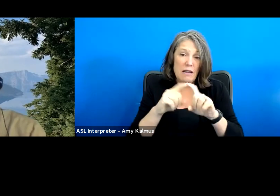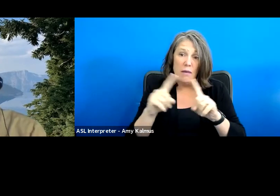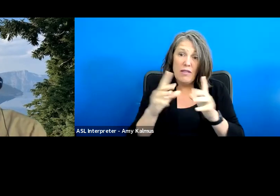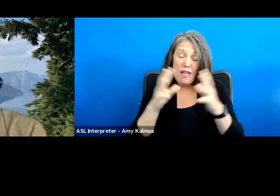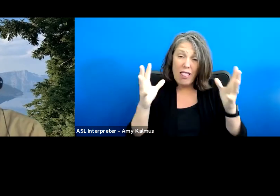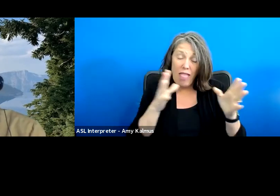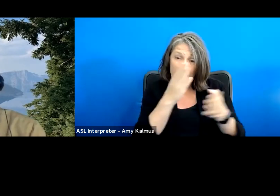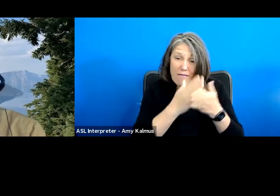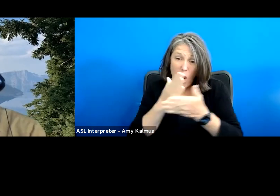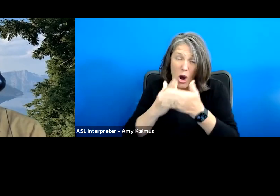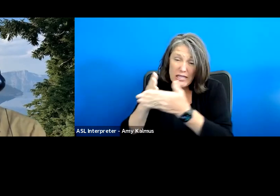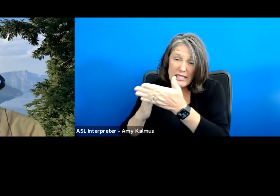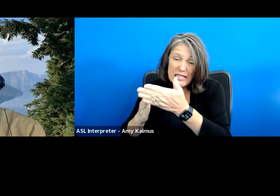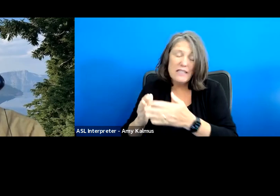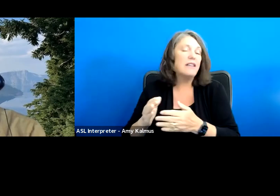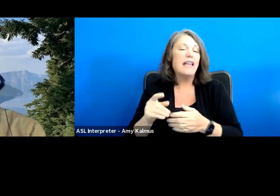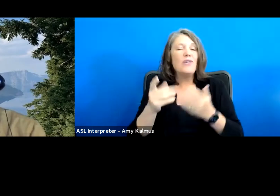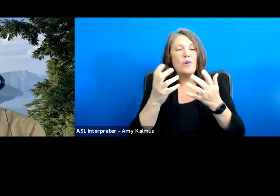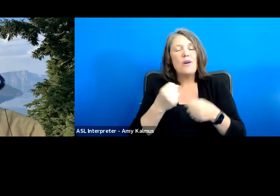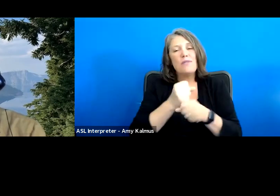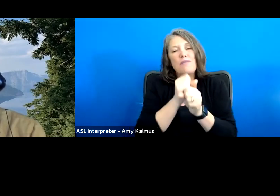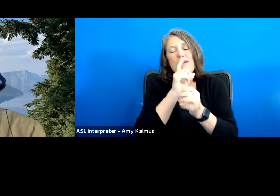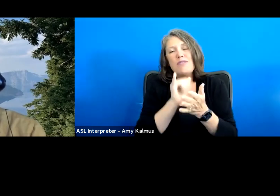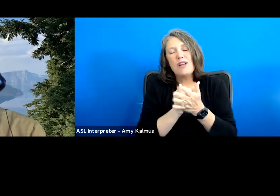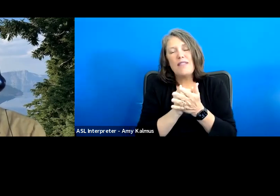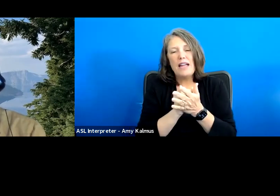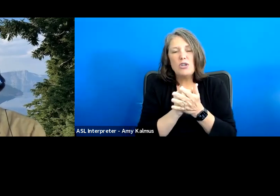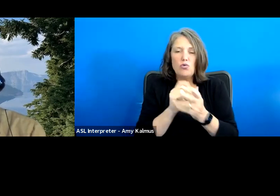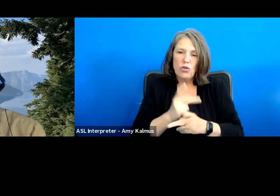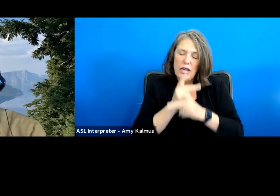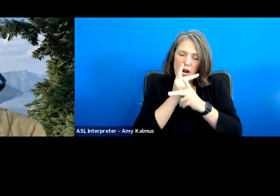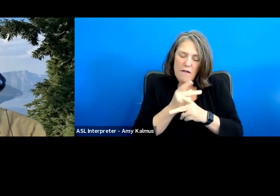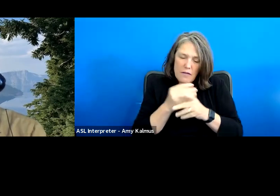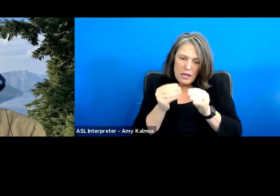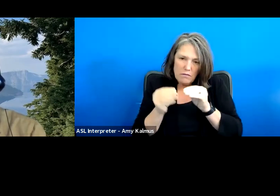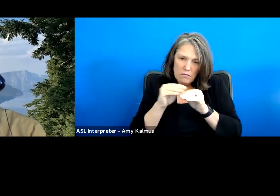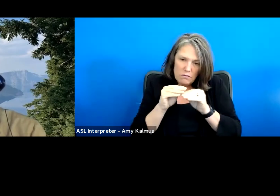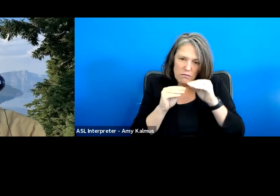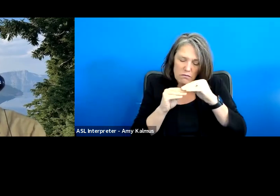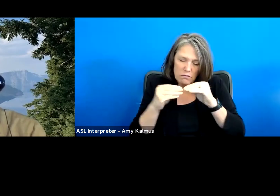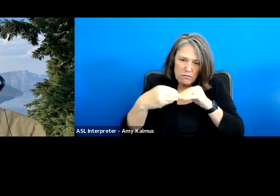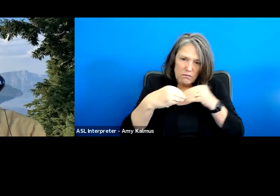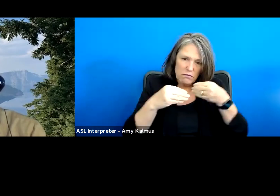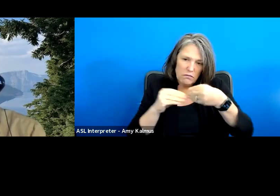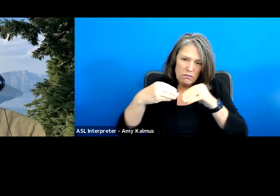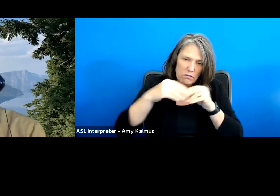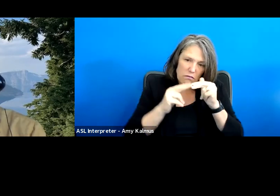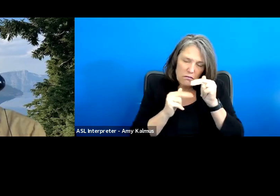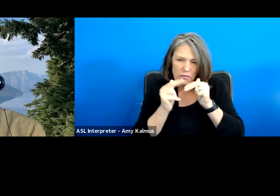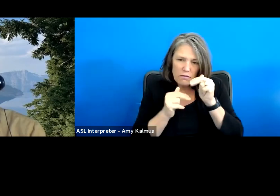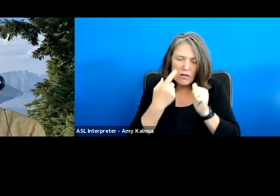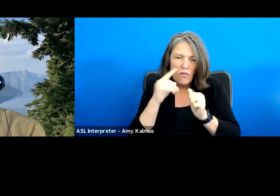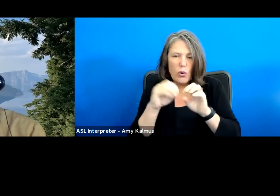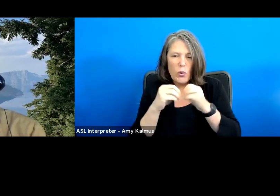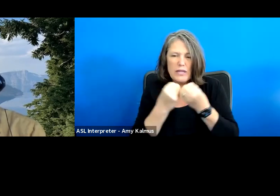lot of parts, and you want to make sure that you carefully, intentionally put those together for your organization, and you want